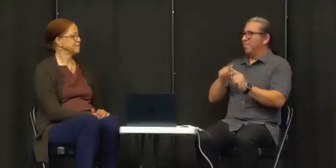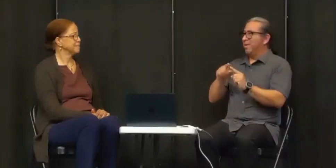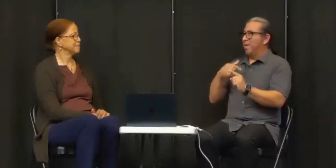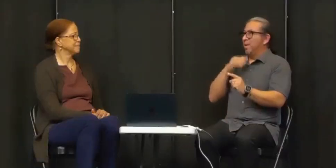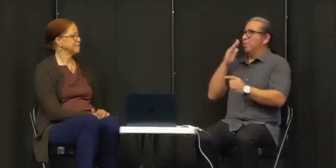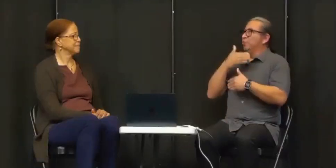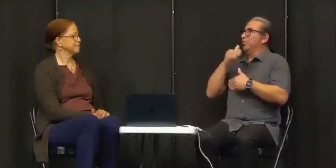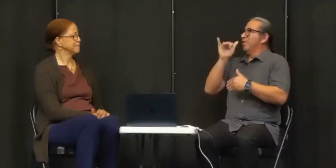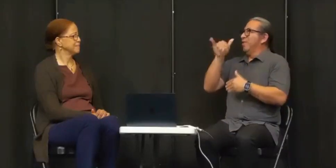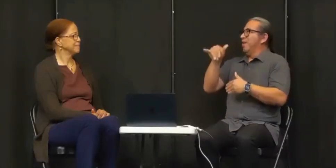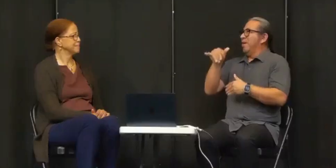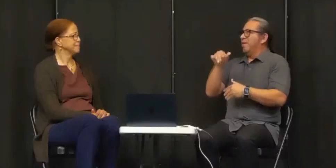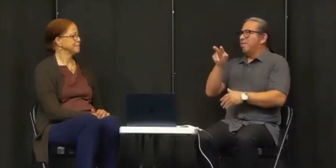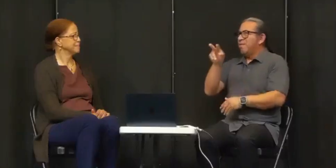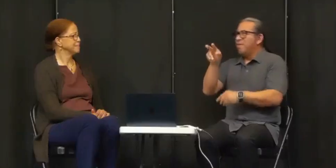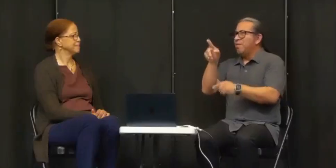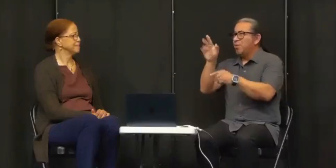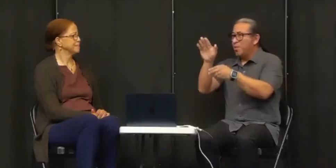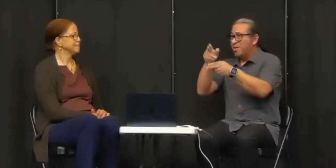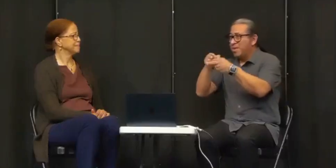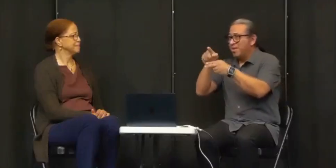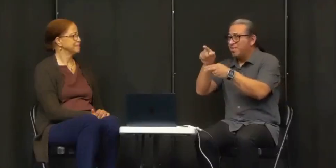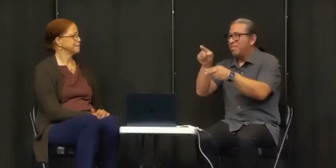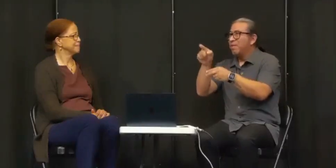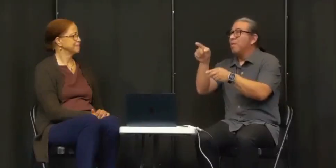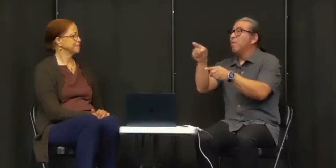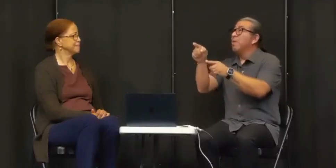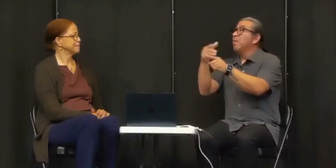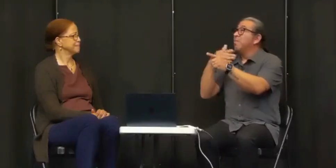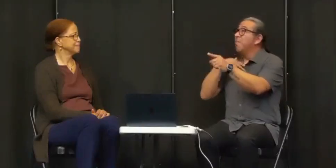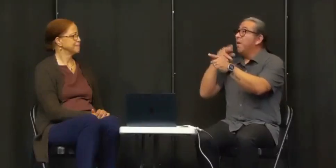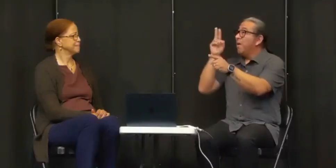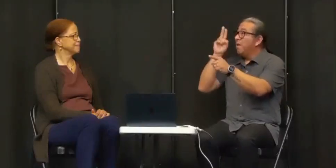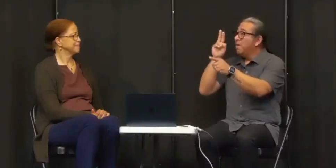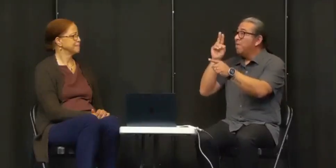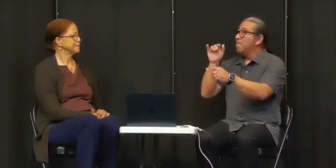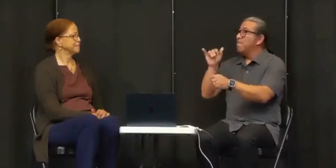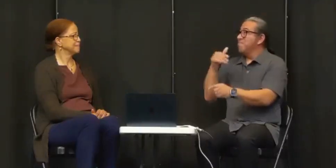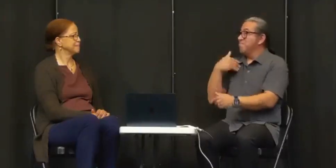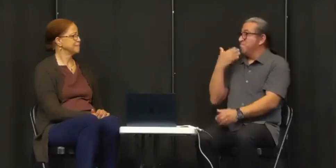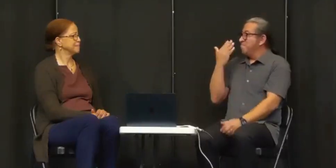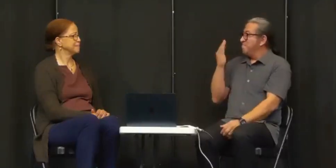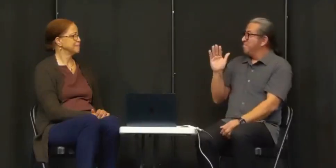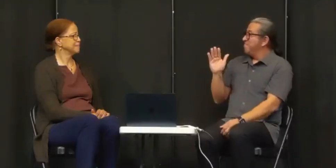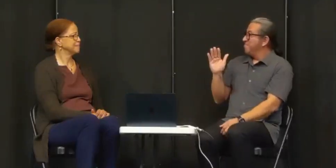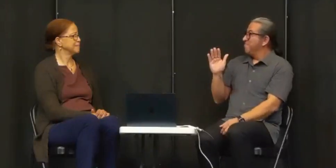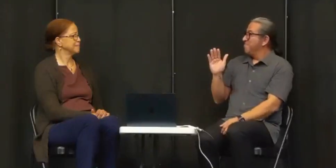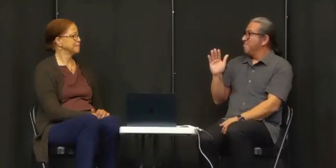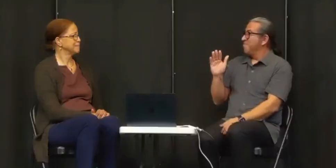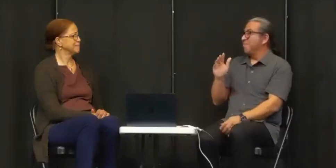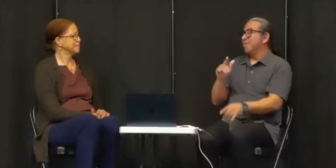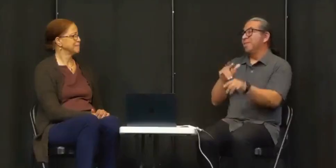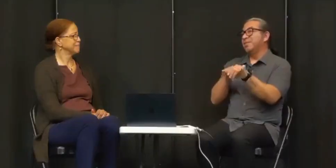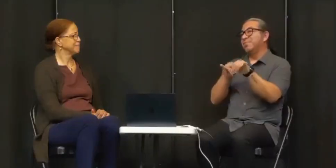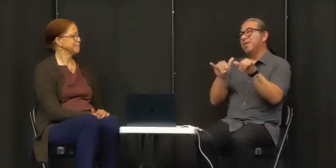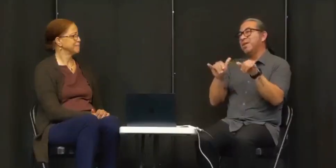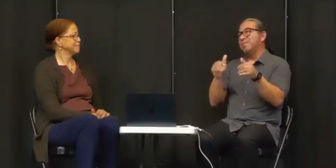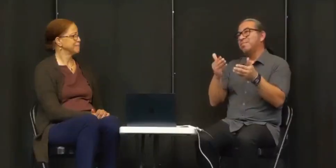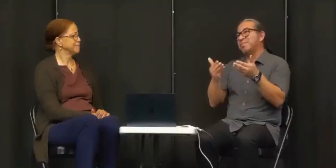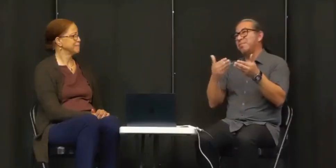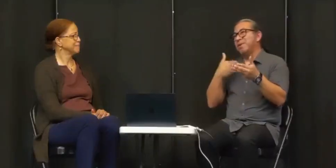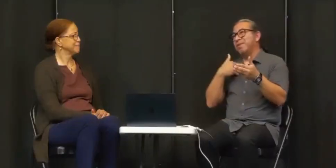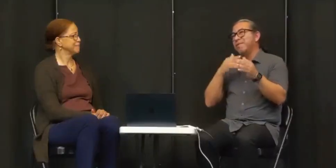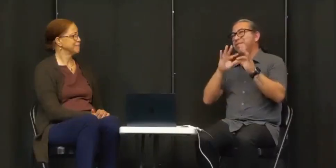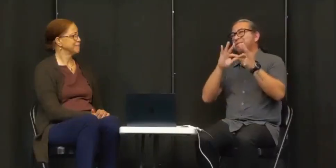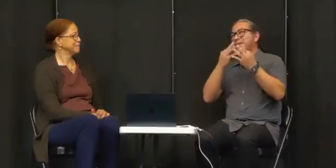You know, adults, yes, but I would appreciate that. You know, oh, you're my uncle. Oh, I didn't know you were my uncle, so